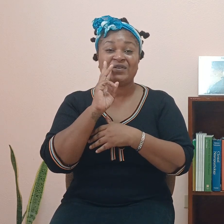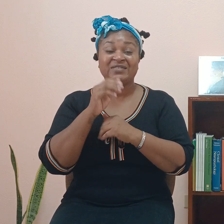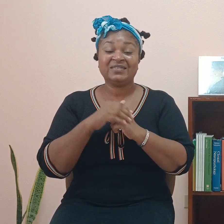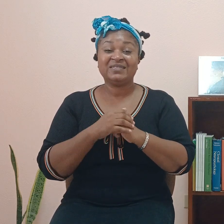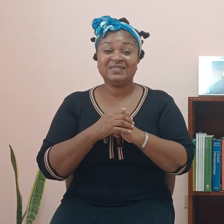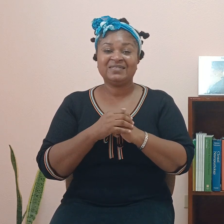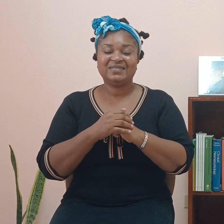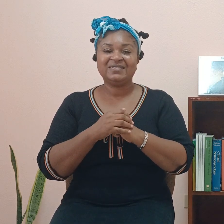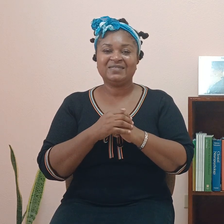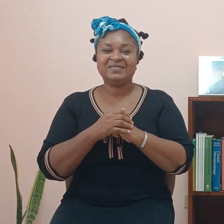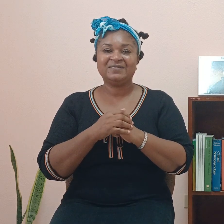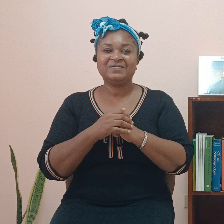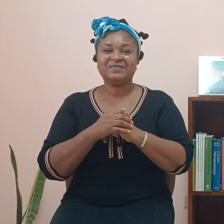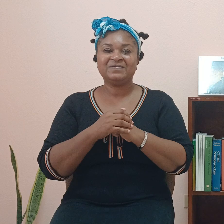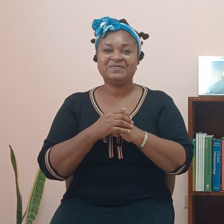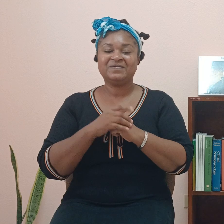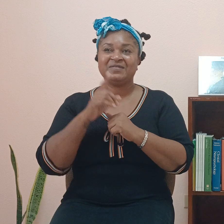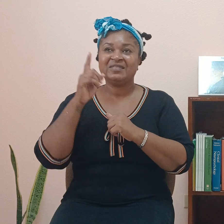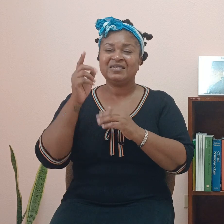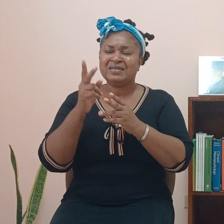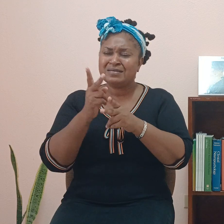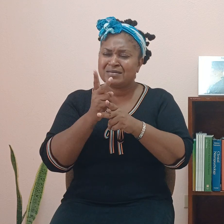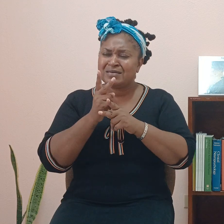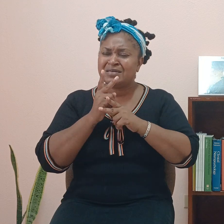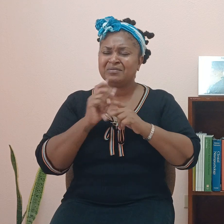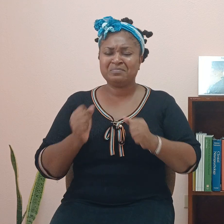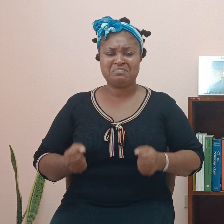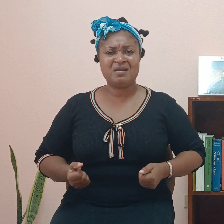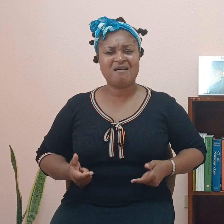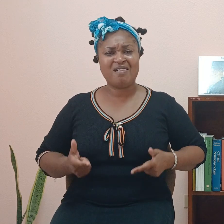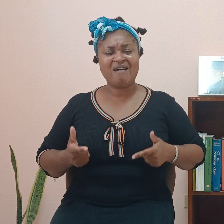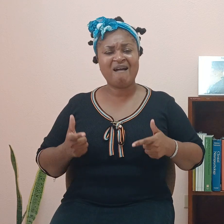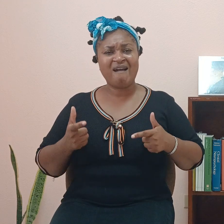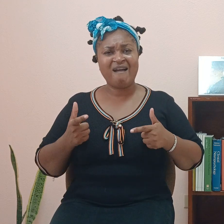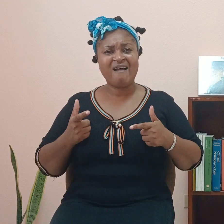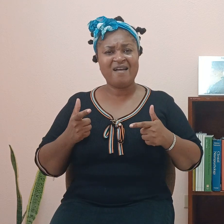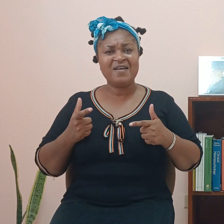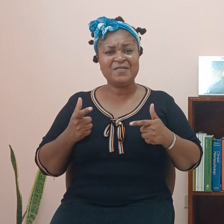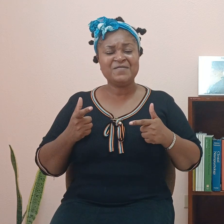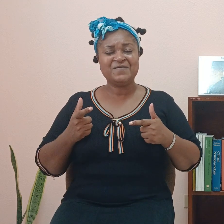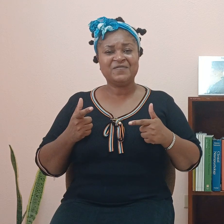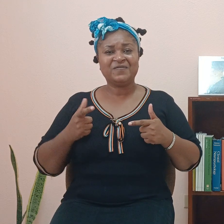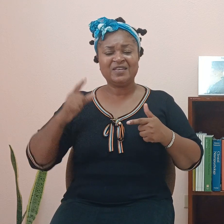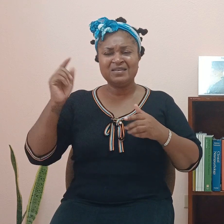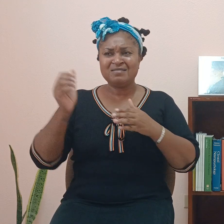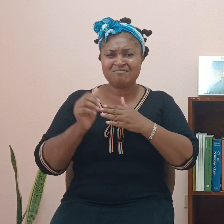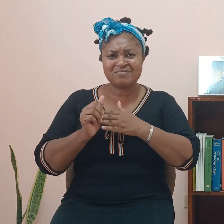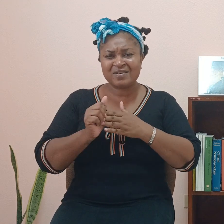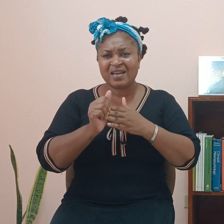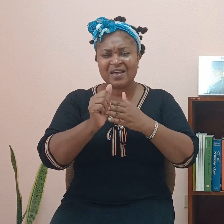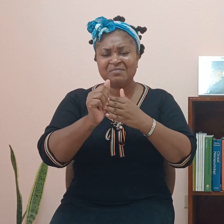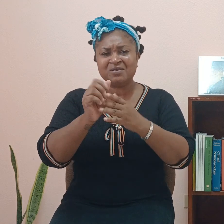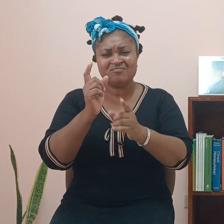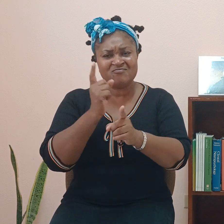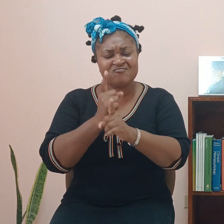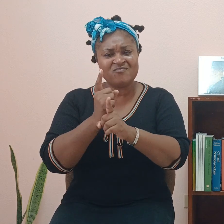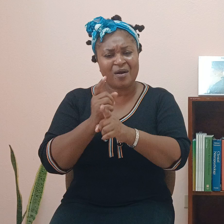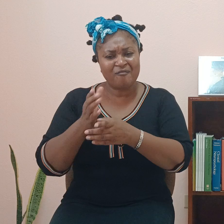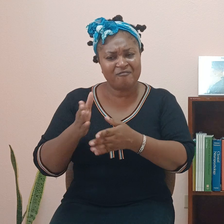3. He keeps me alive. He guides me in proper paths for the